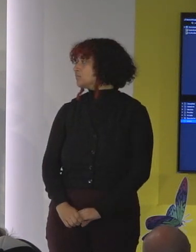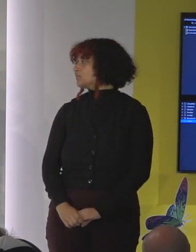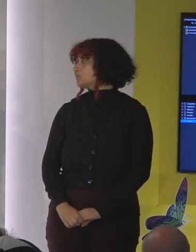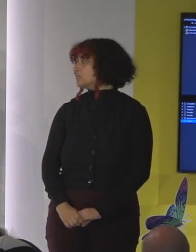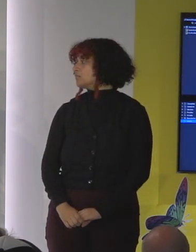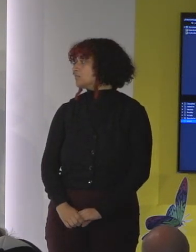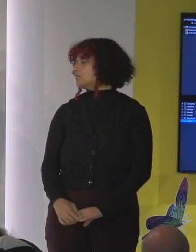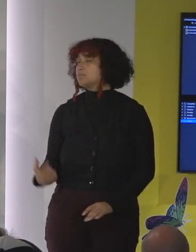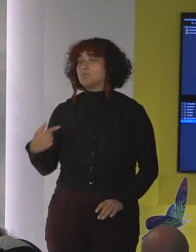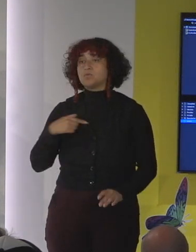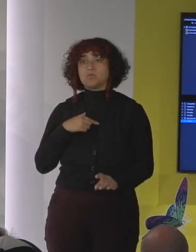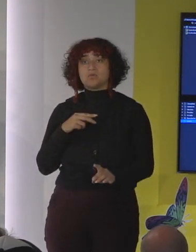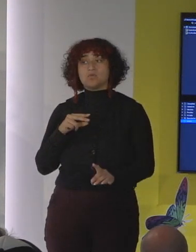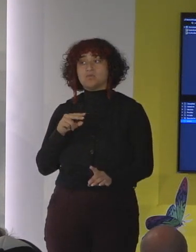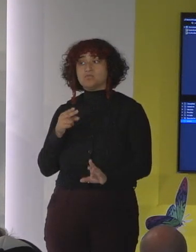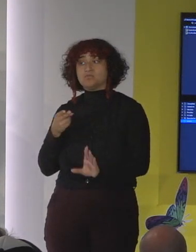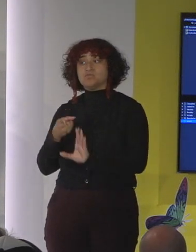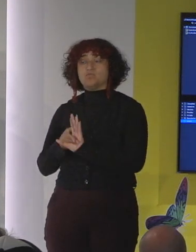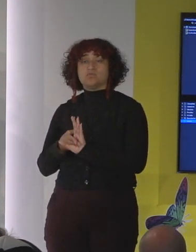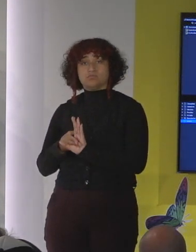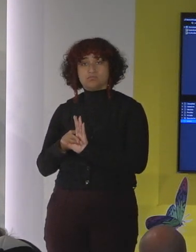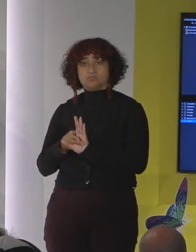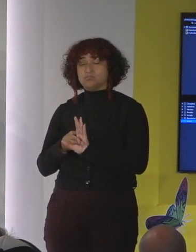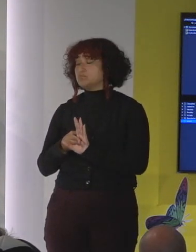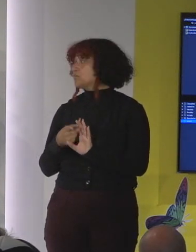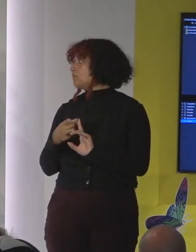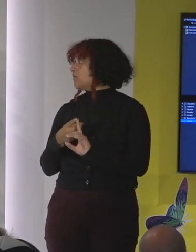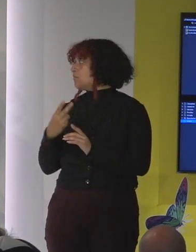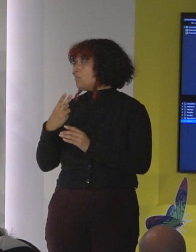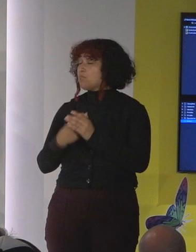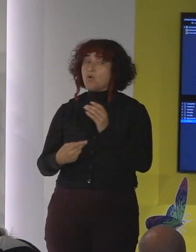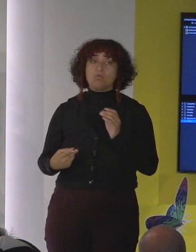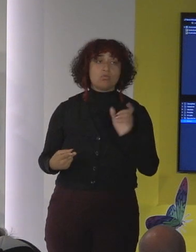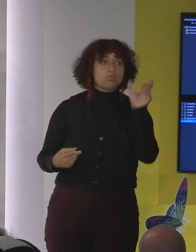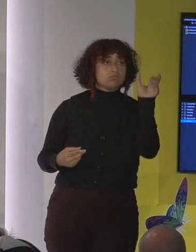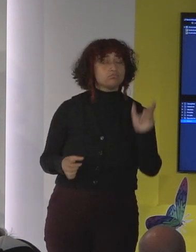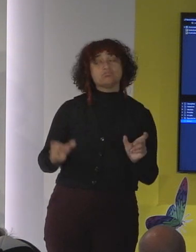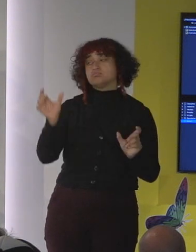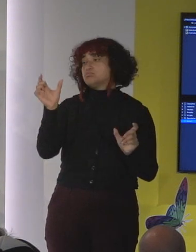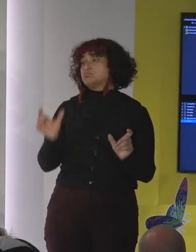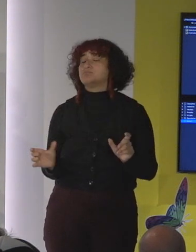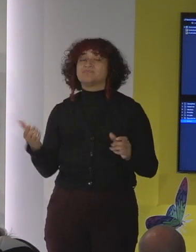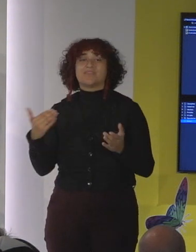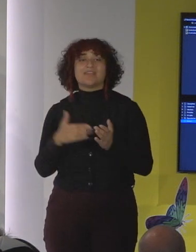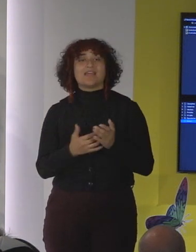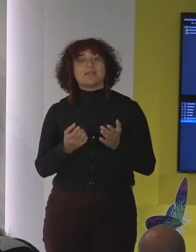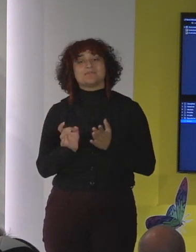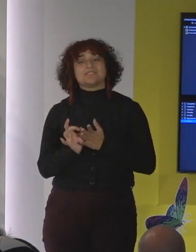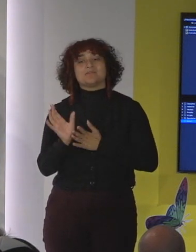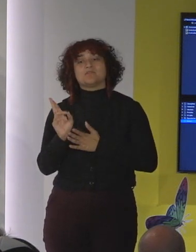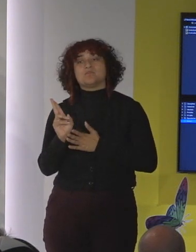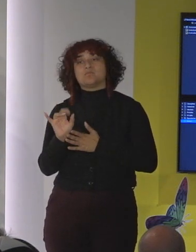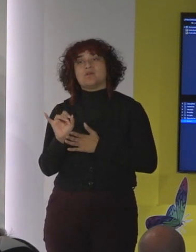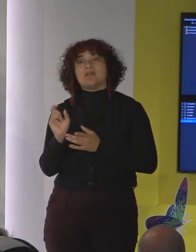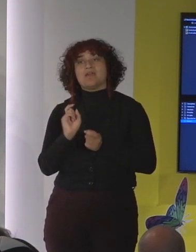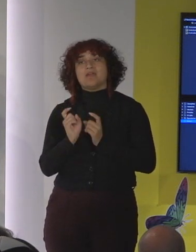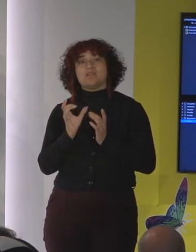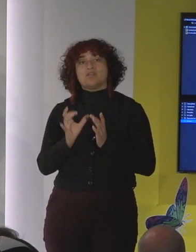We will join the session from both. Again, I'm skipping the UI and editor just for